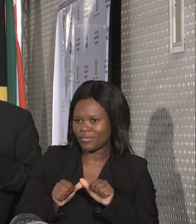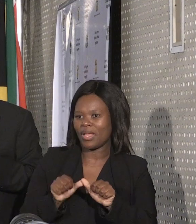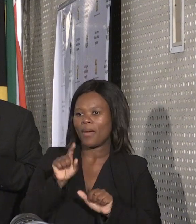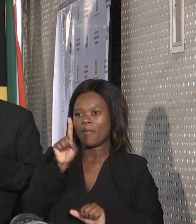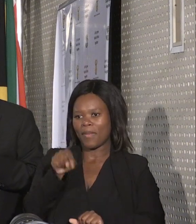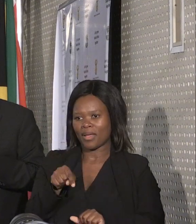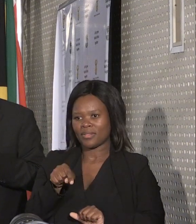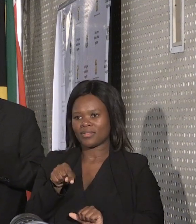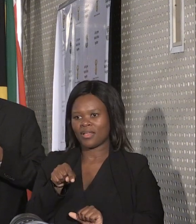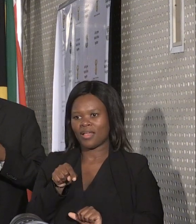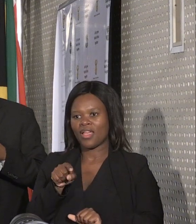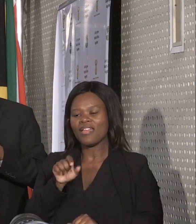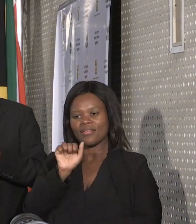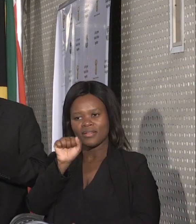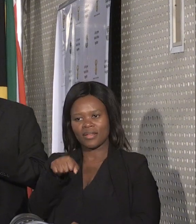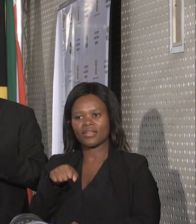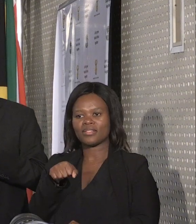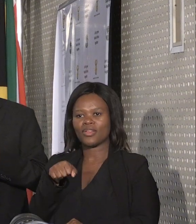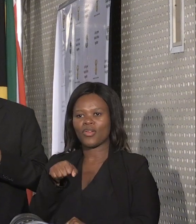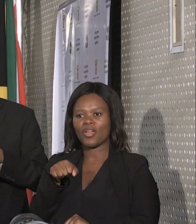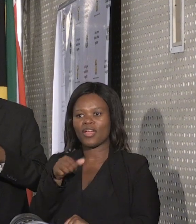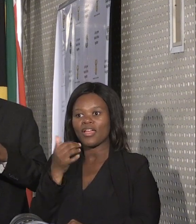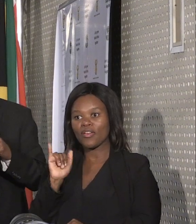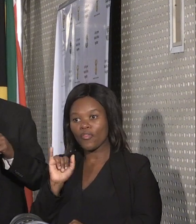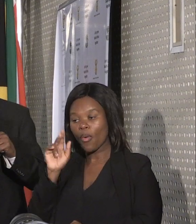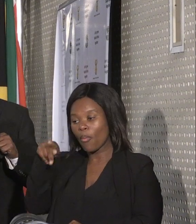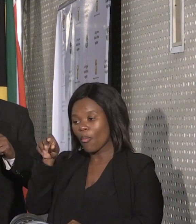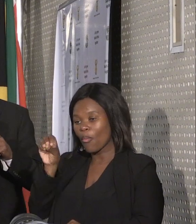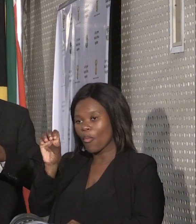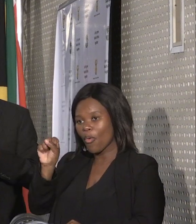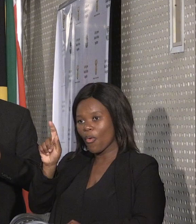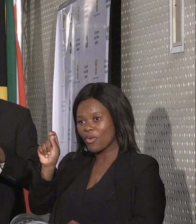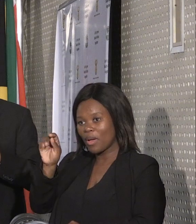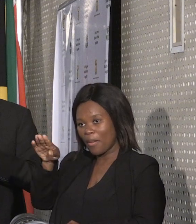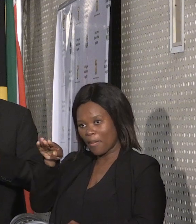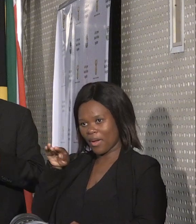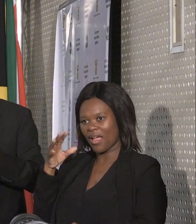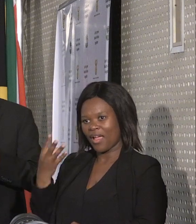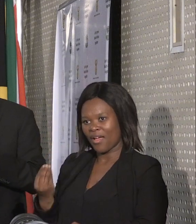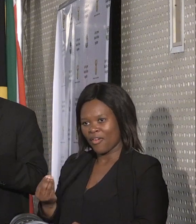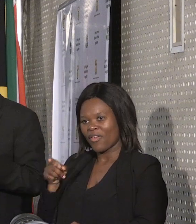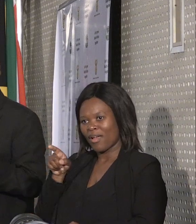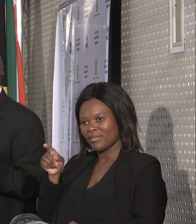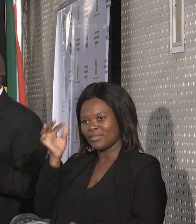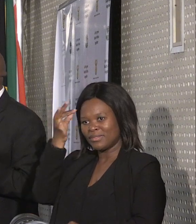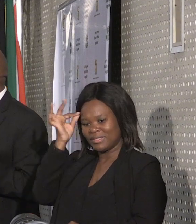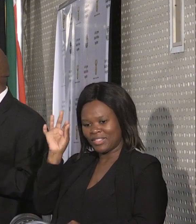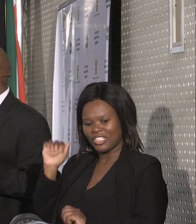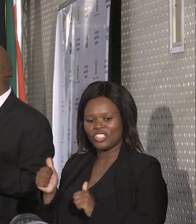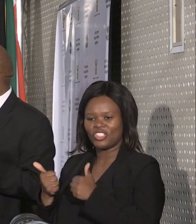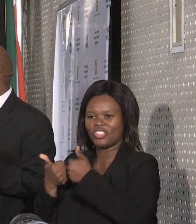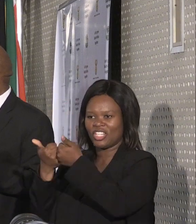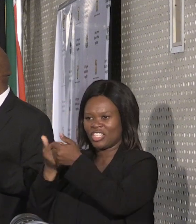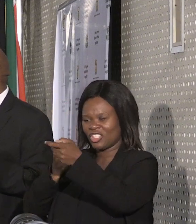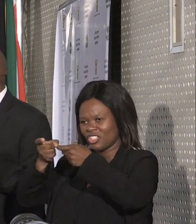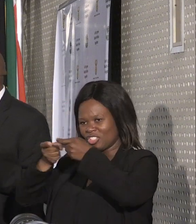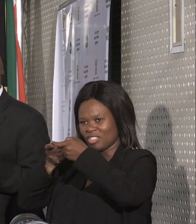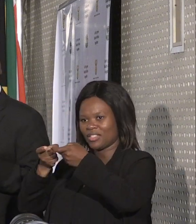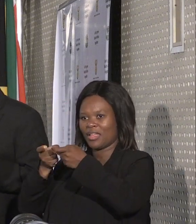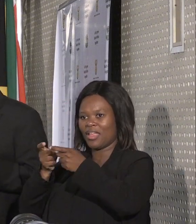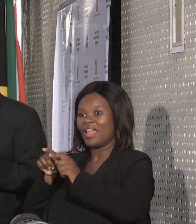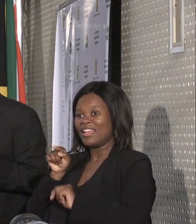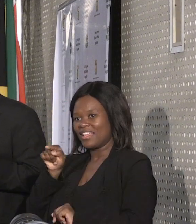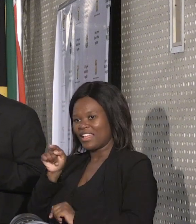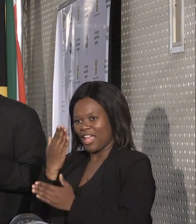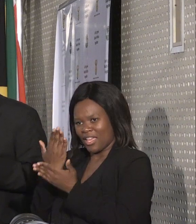actually connect that. Of course, if Postbank has got governance challenges, they have the potential to lead